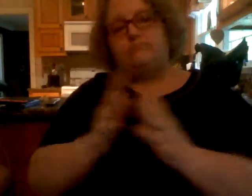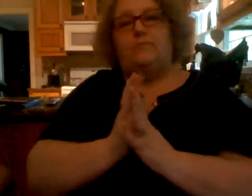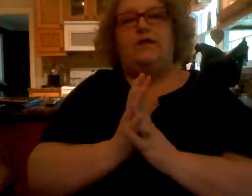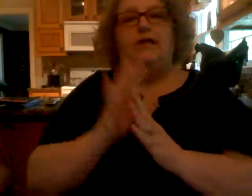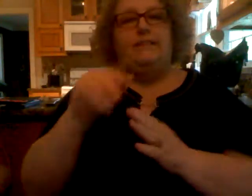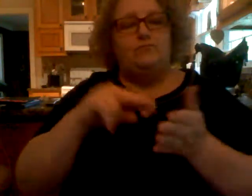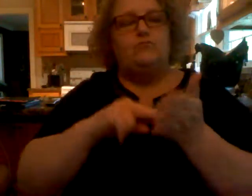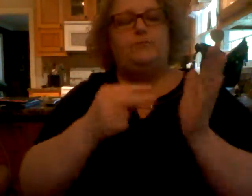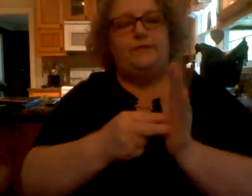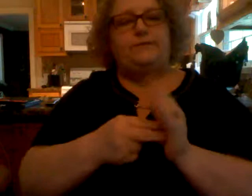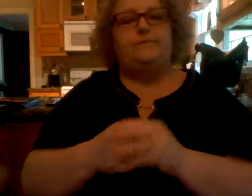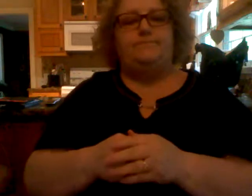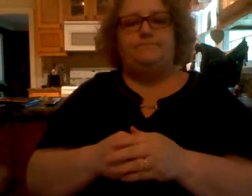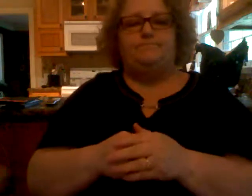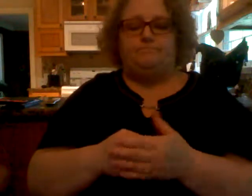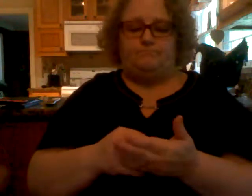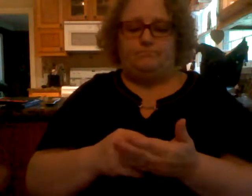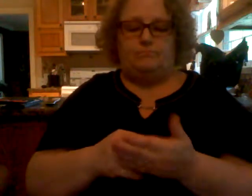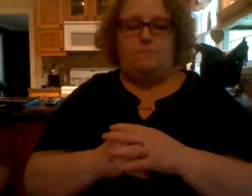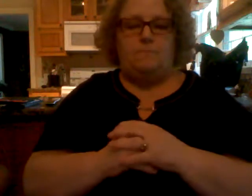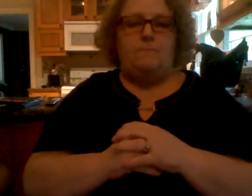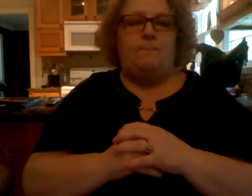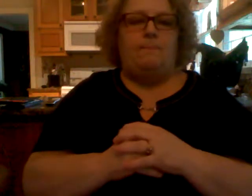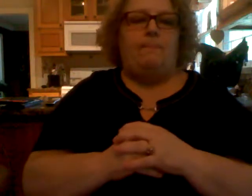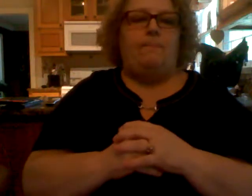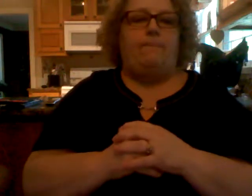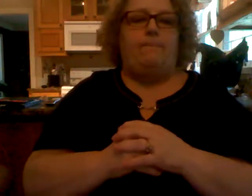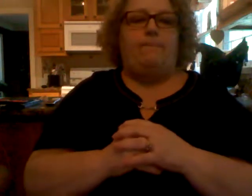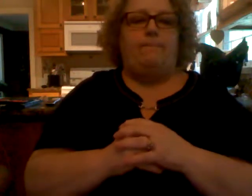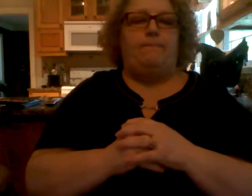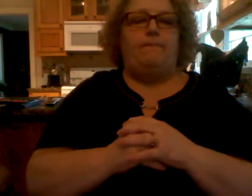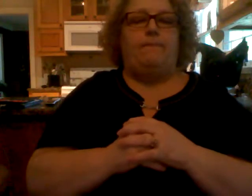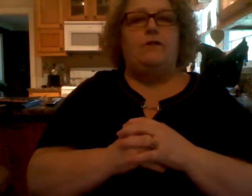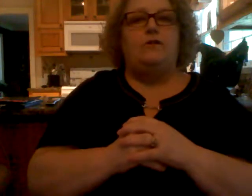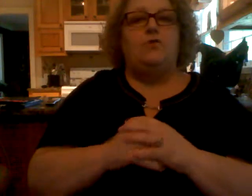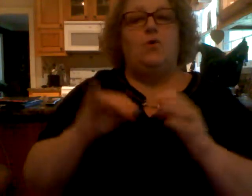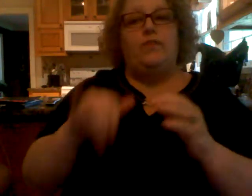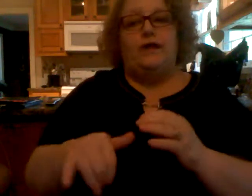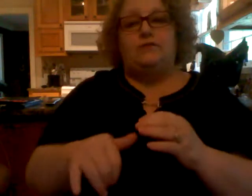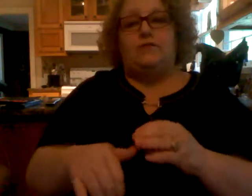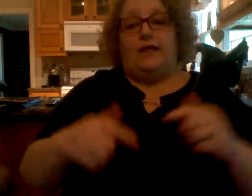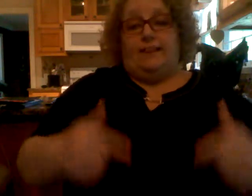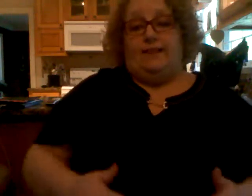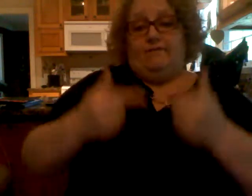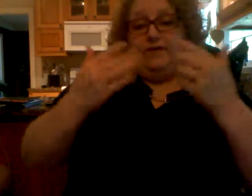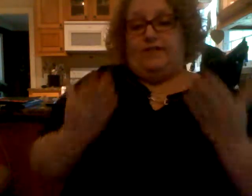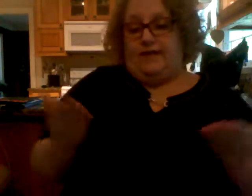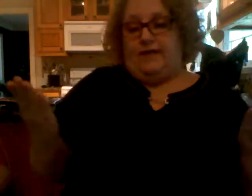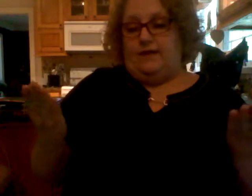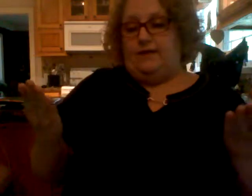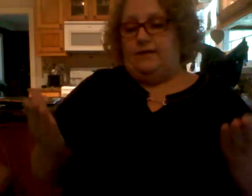predation. One major biotic interaction. Organism to organism interaction that we'll study and that helps to